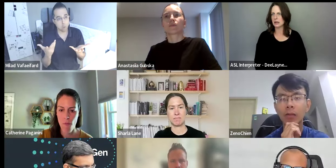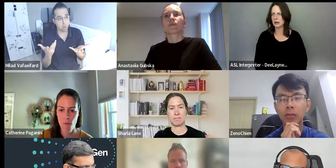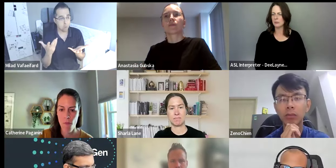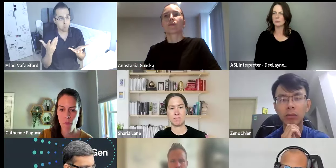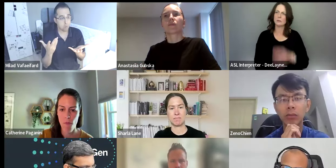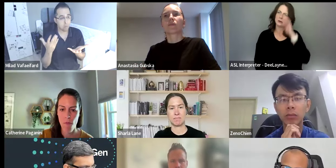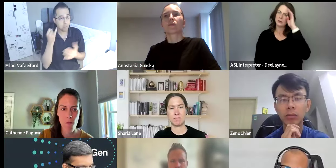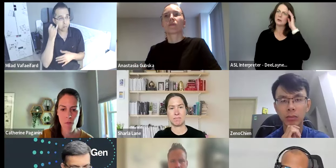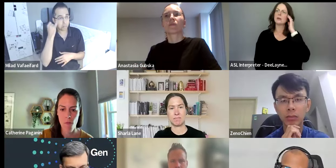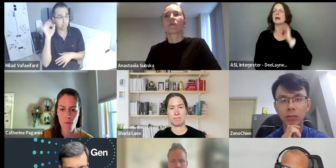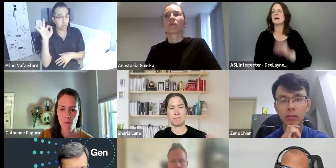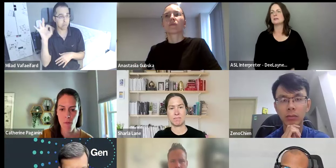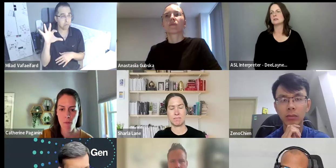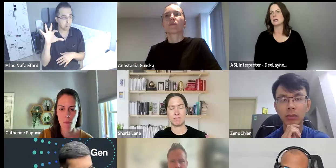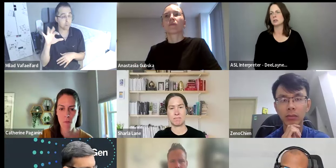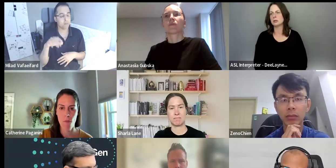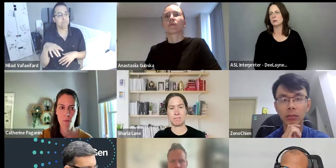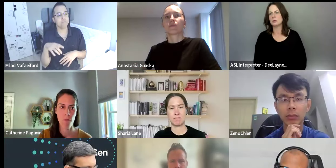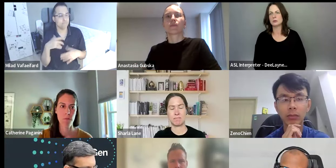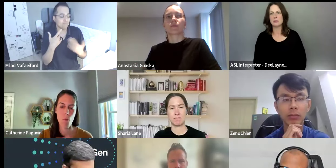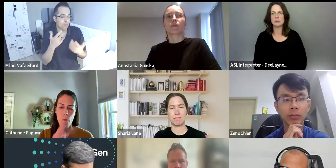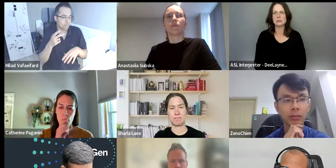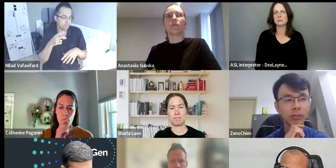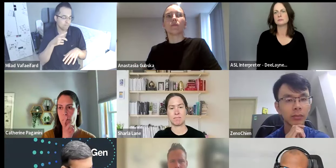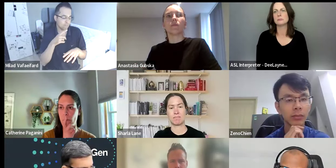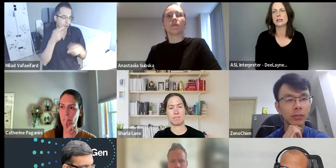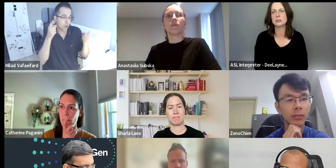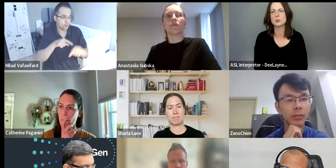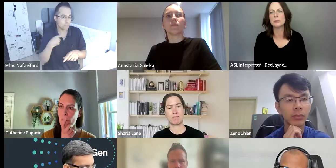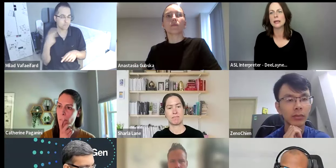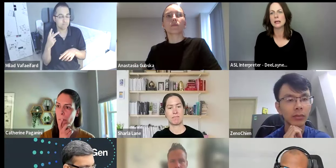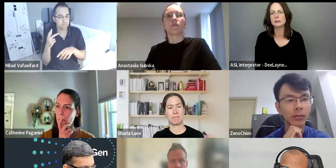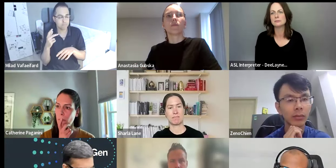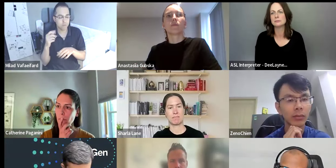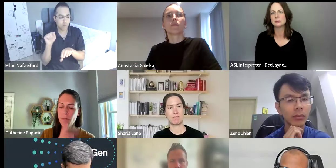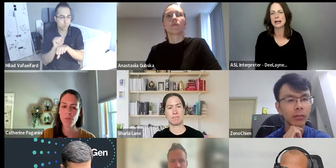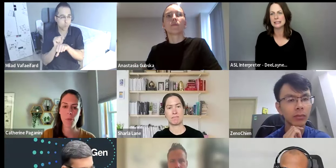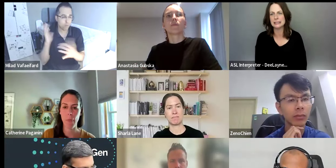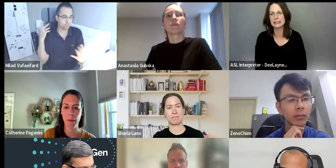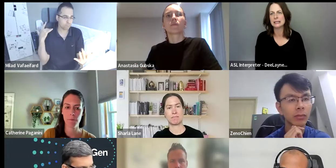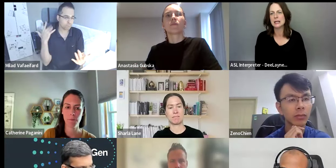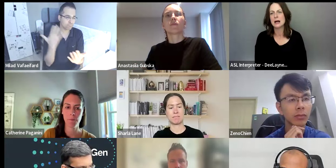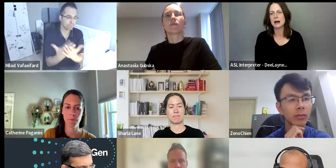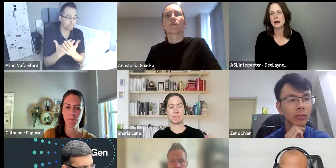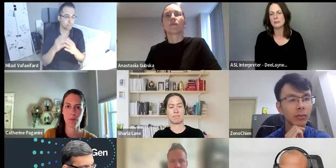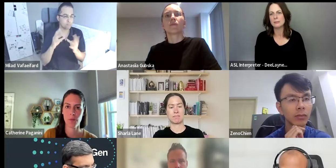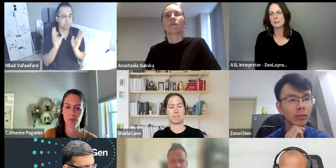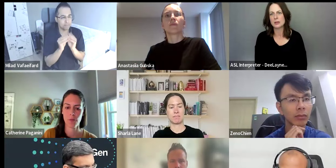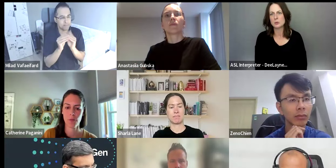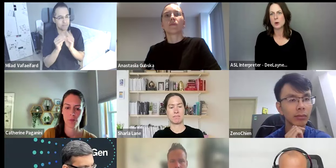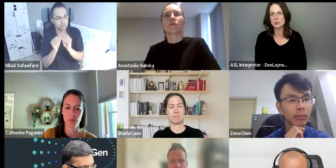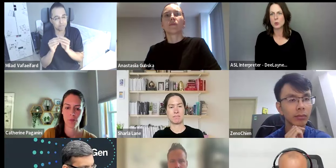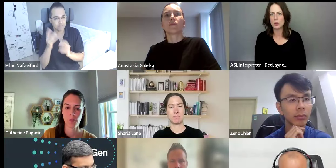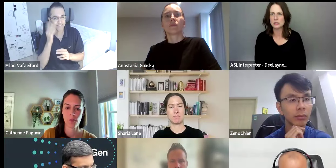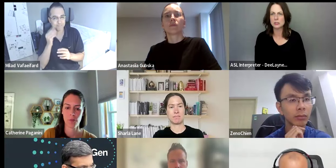that we can have a discussion or maybe some brainstorming or some ideas.